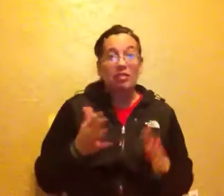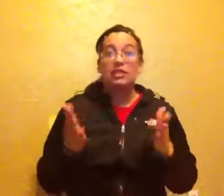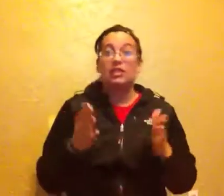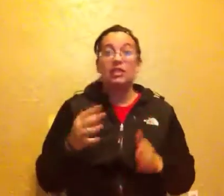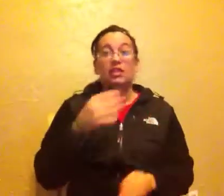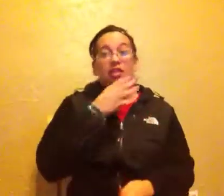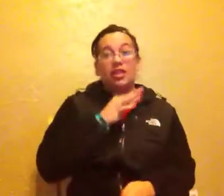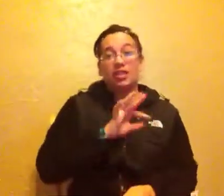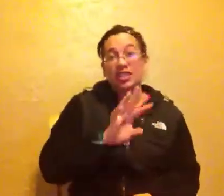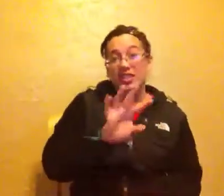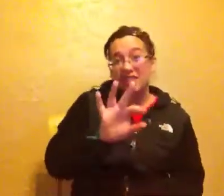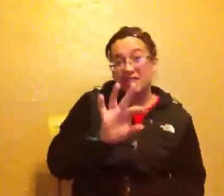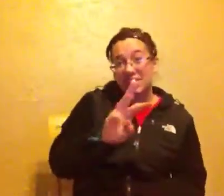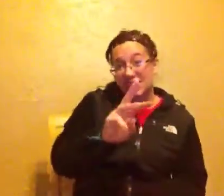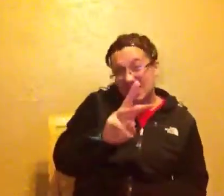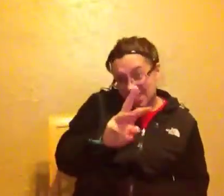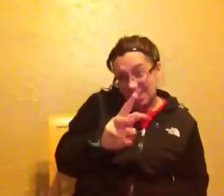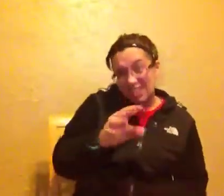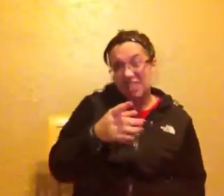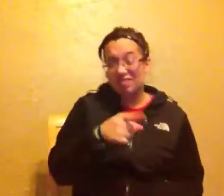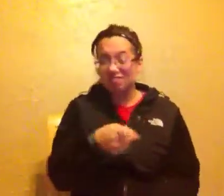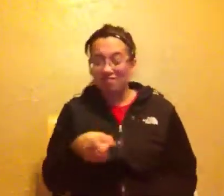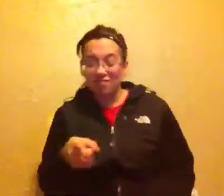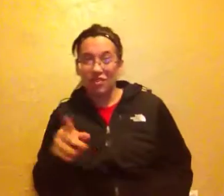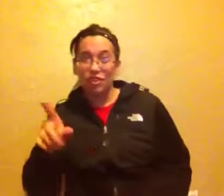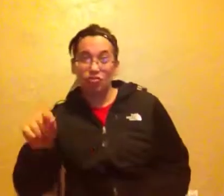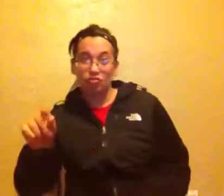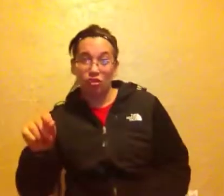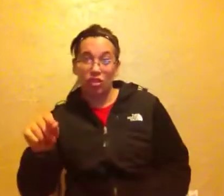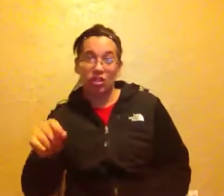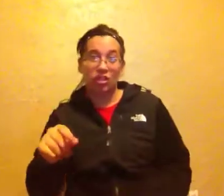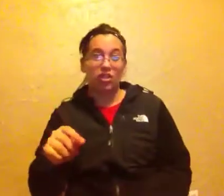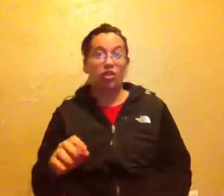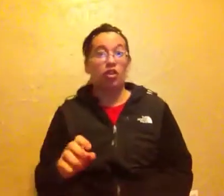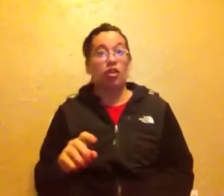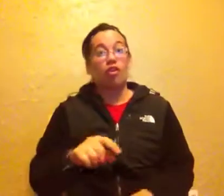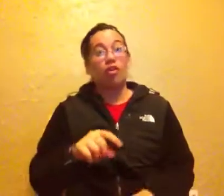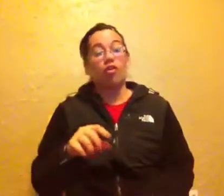mid-30s. And these are the peak times that the symptoms can manifest and the diagnoses are often made.